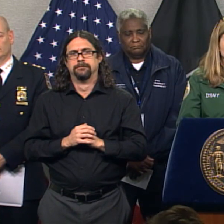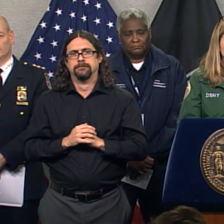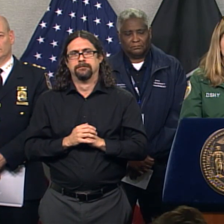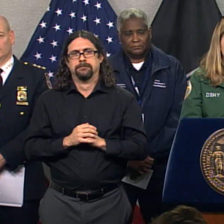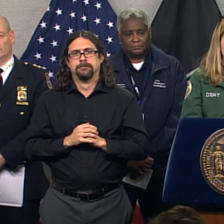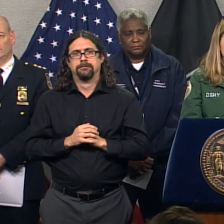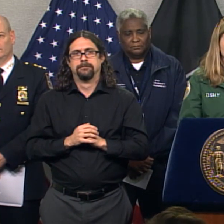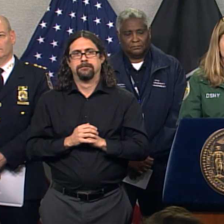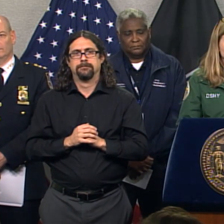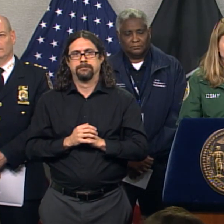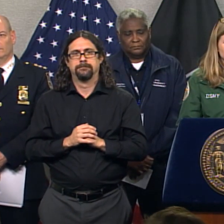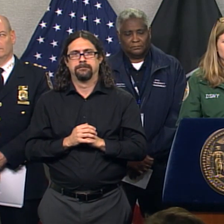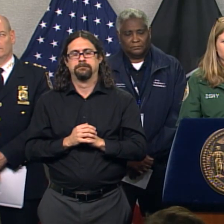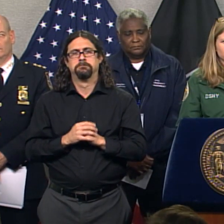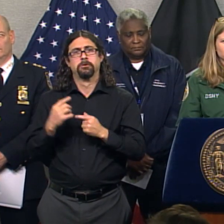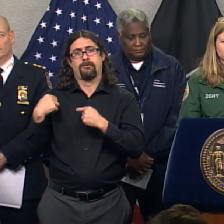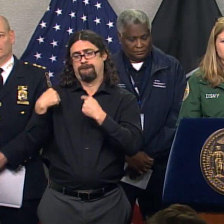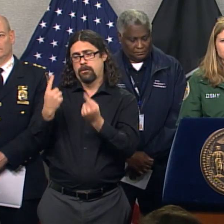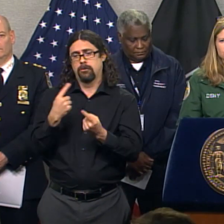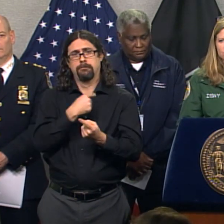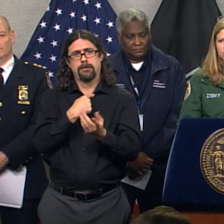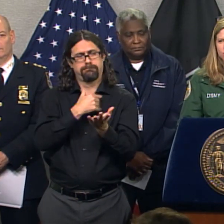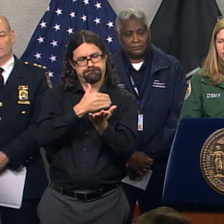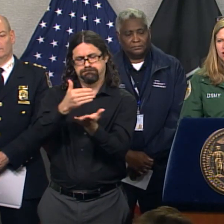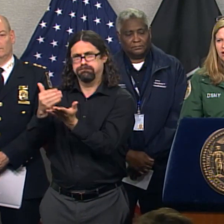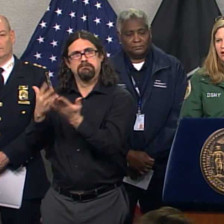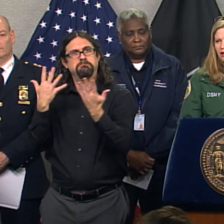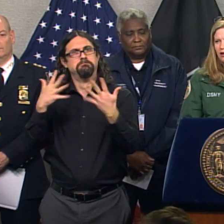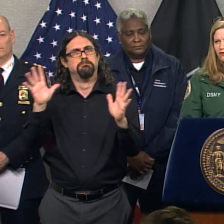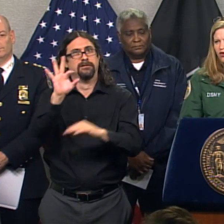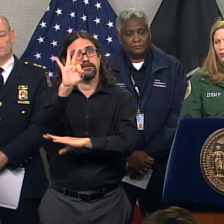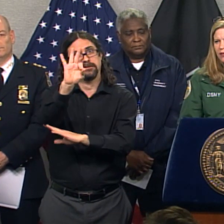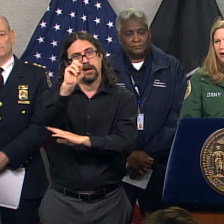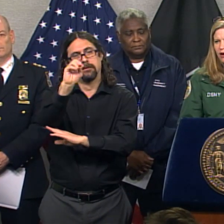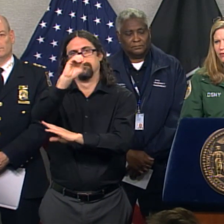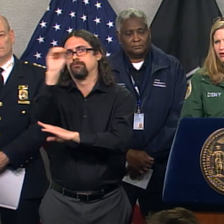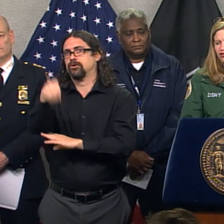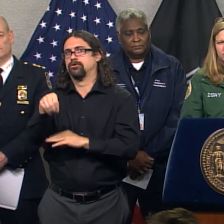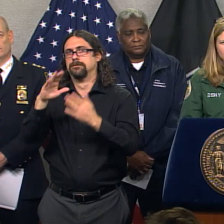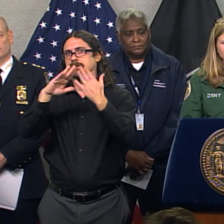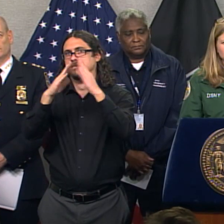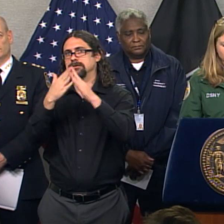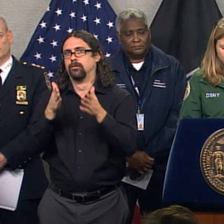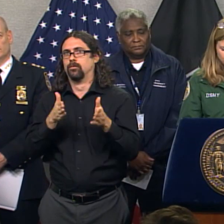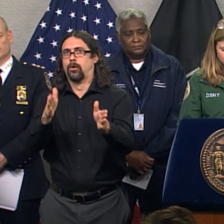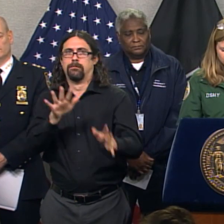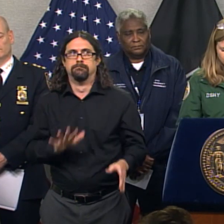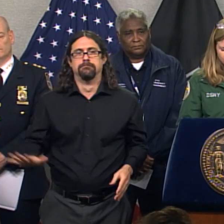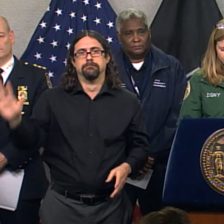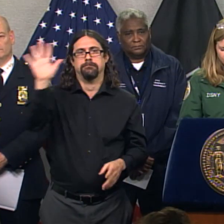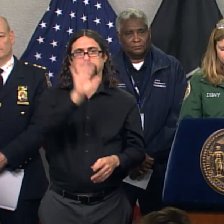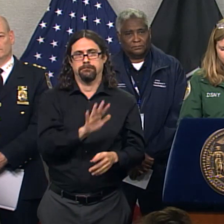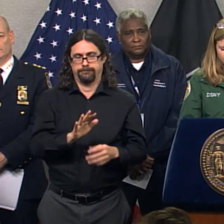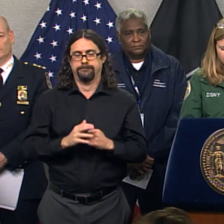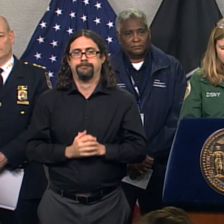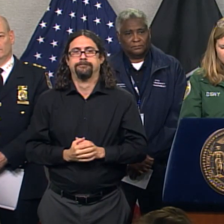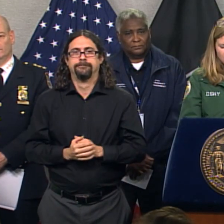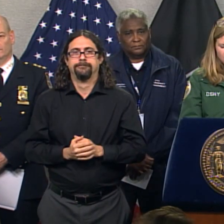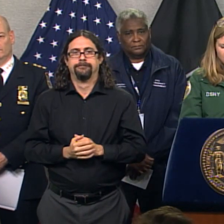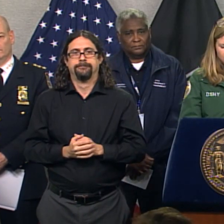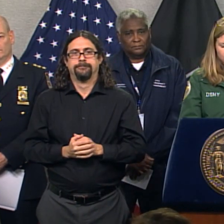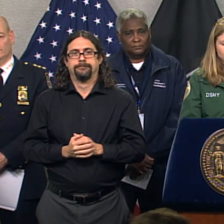started full spread operations around 3:22 this morning and full plow operations around 7:22 this